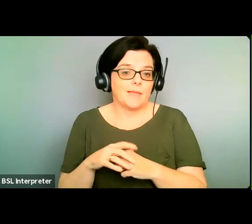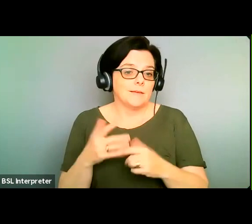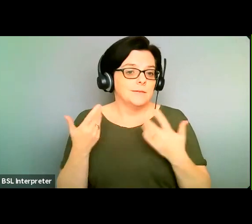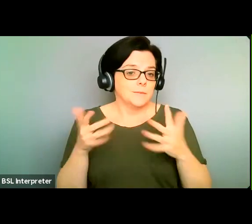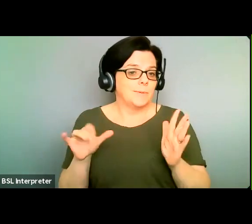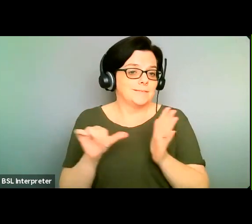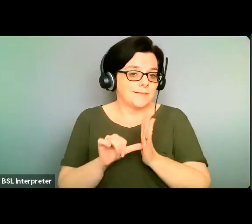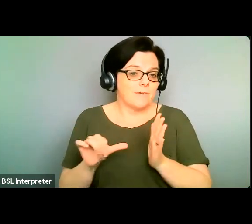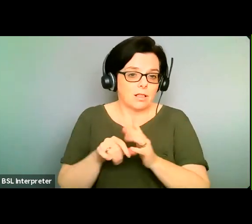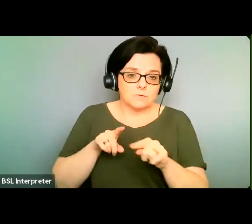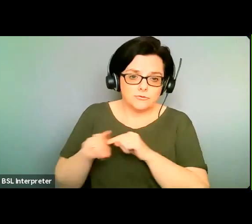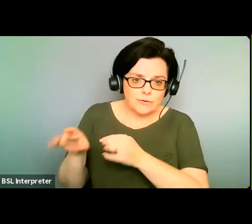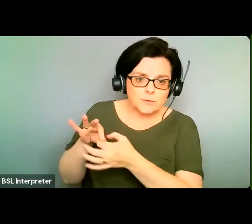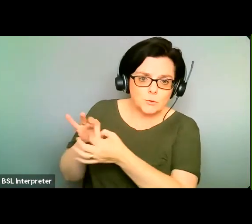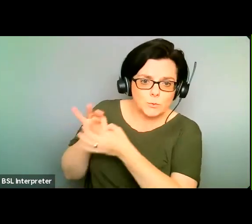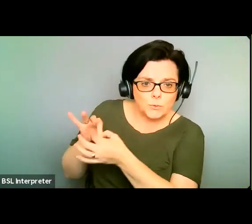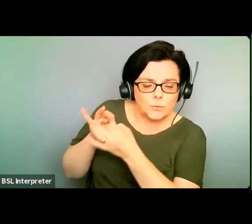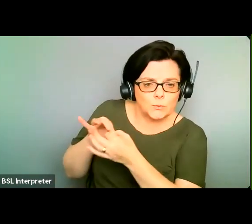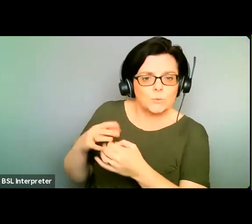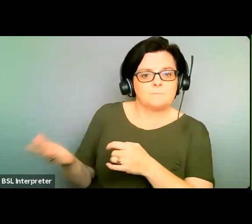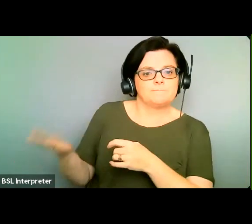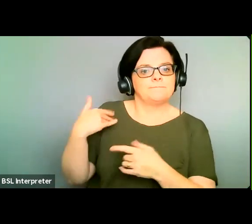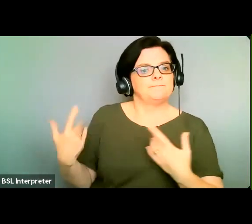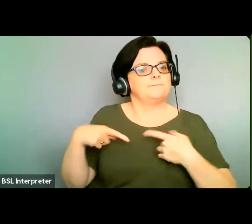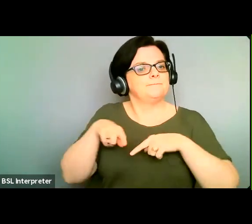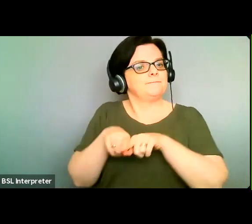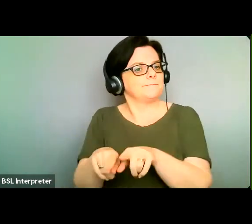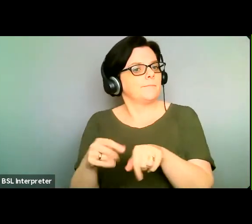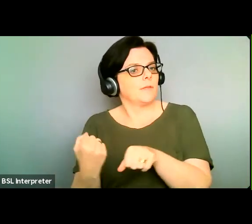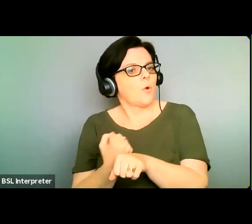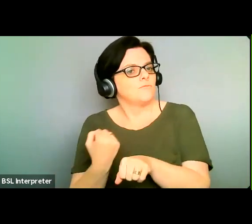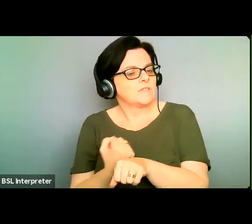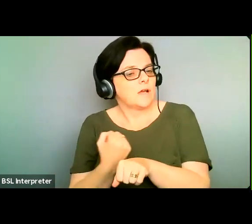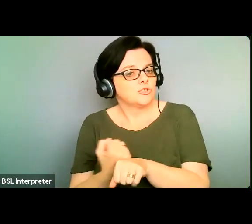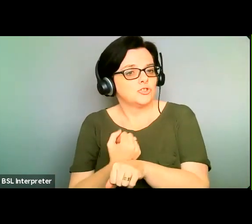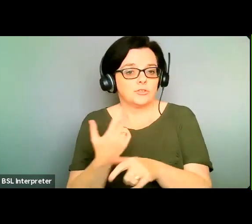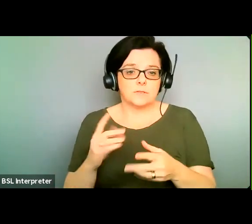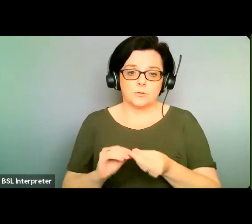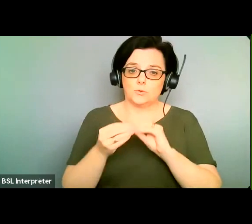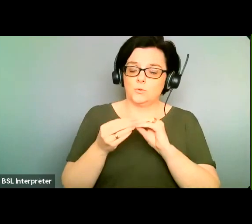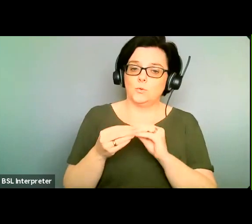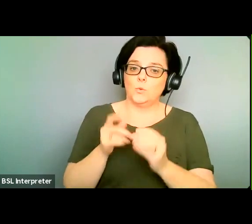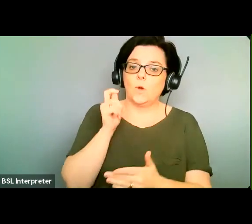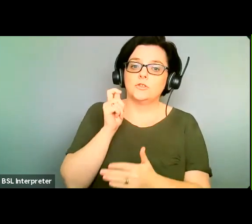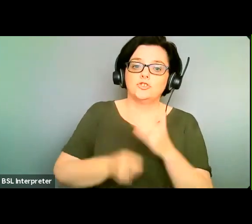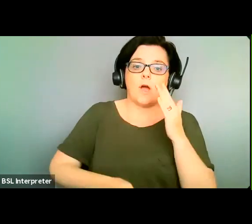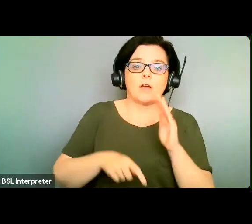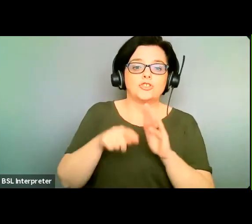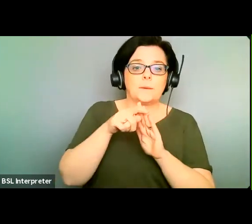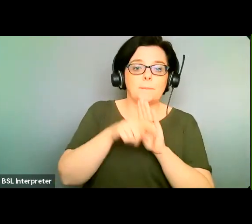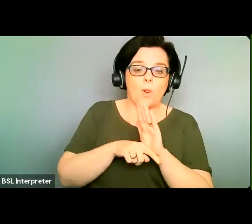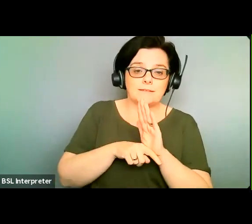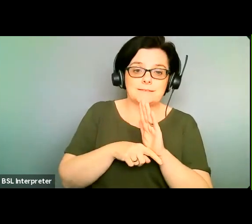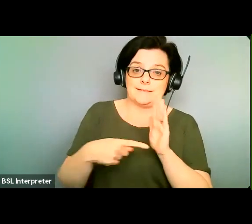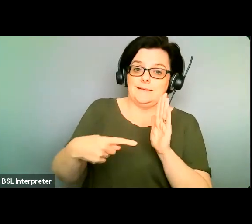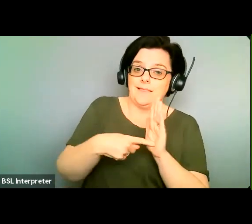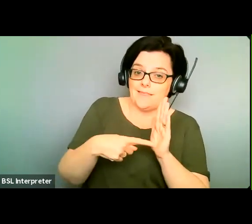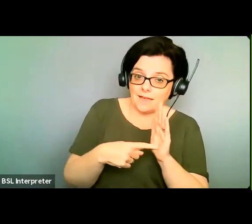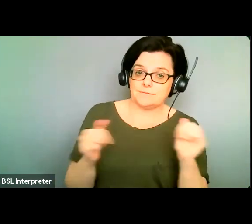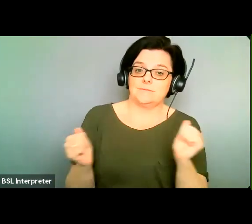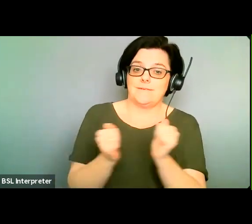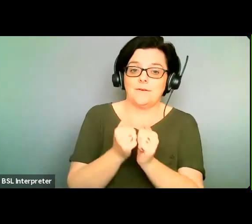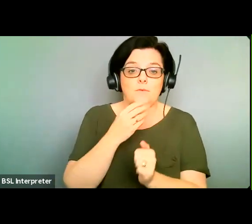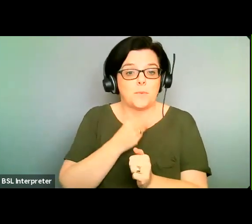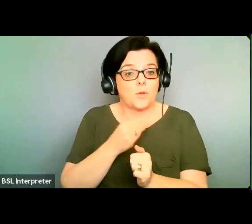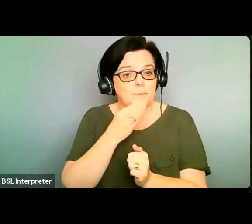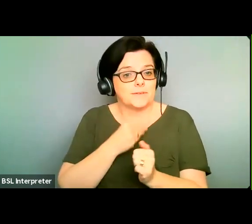have tried to engage with them to get a charging policy that is a new charging policy that is fit for purpose and